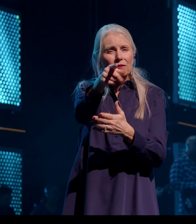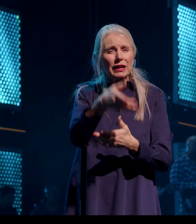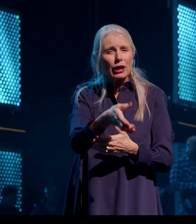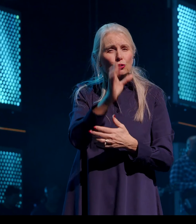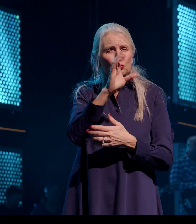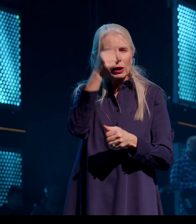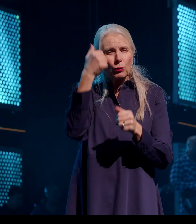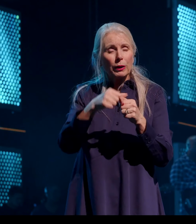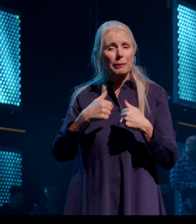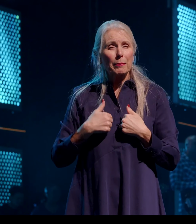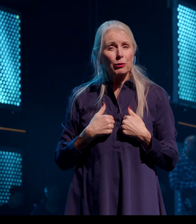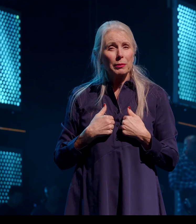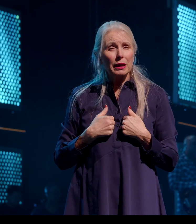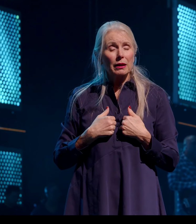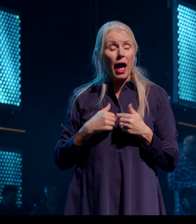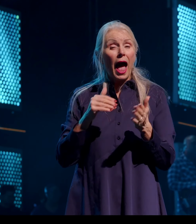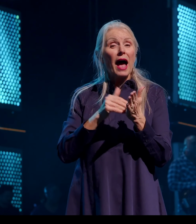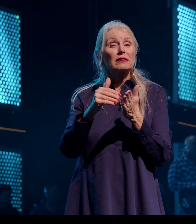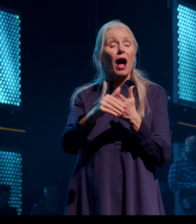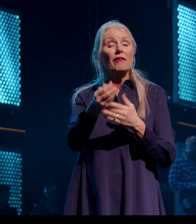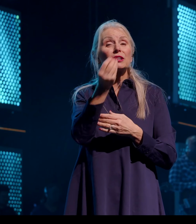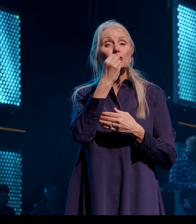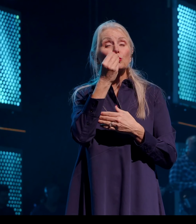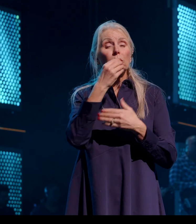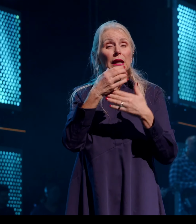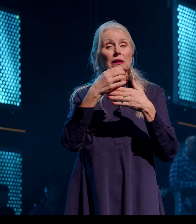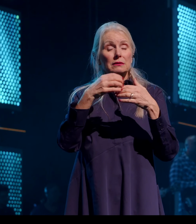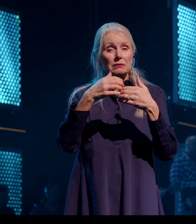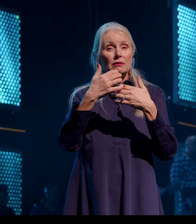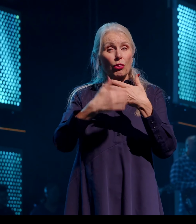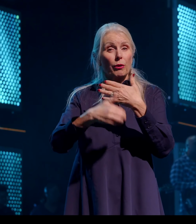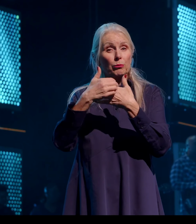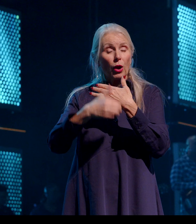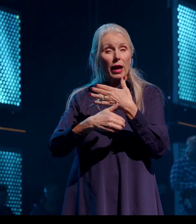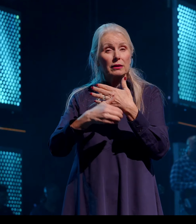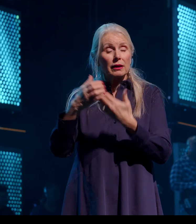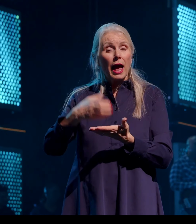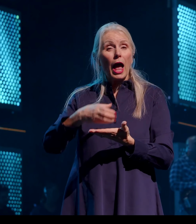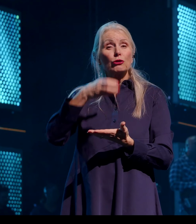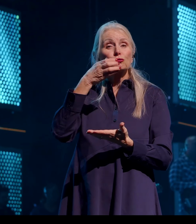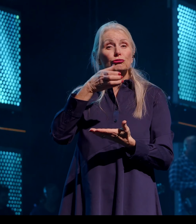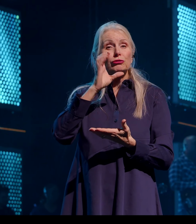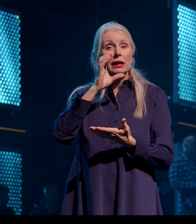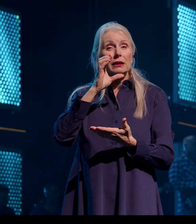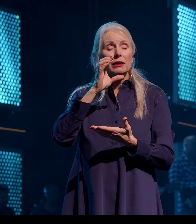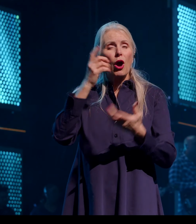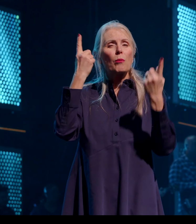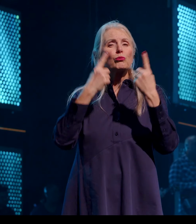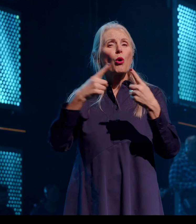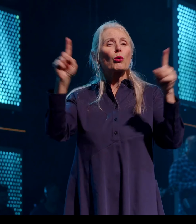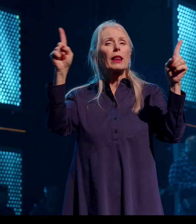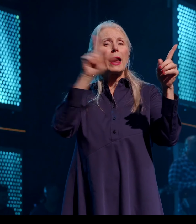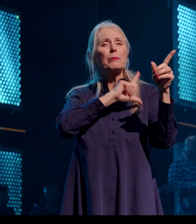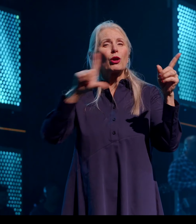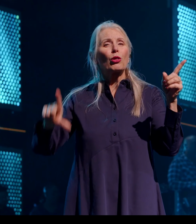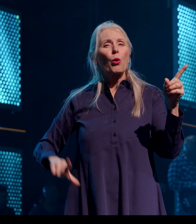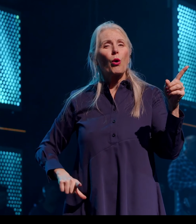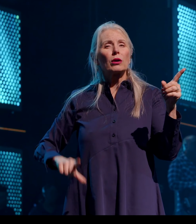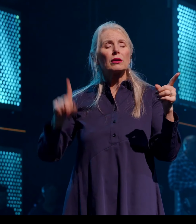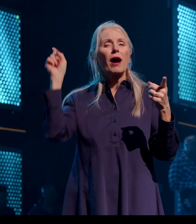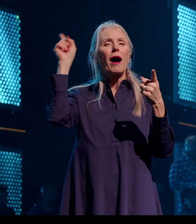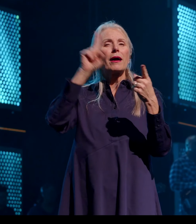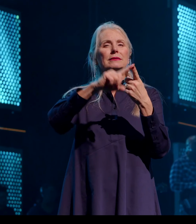of me. For as often as you eat this bread and drink this cup, you proclaim the Lord's death until he comes. Let's proclaim it together.